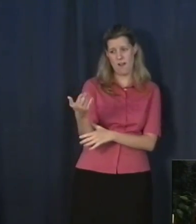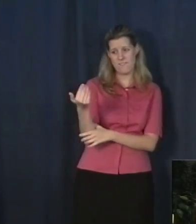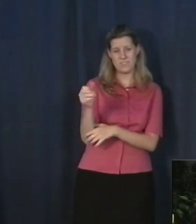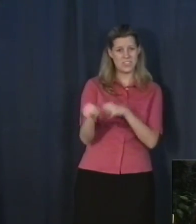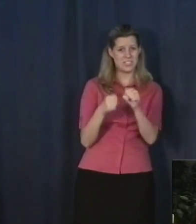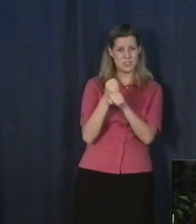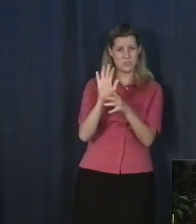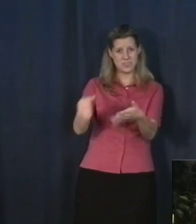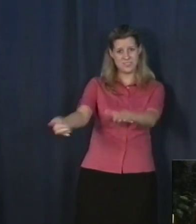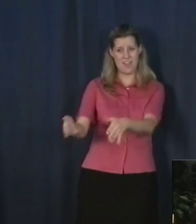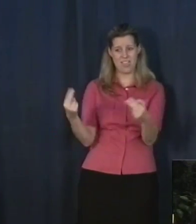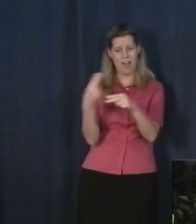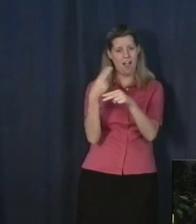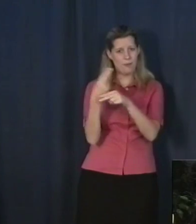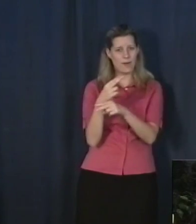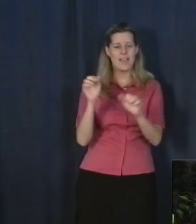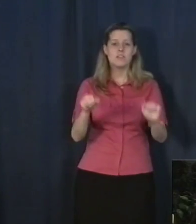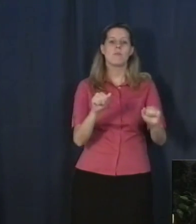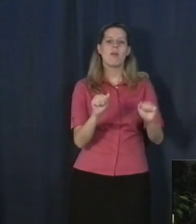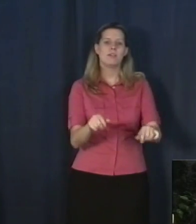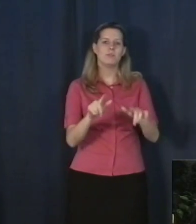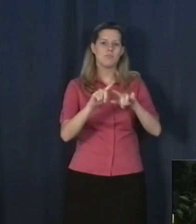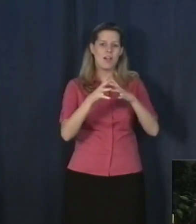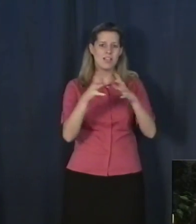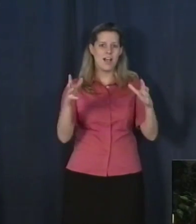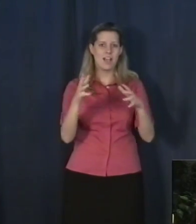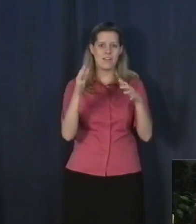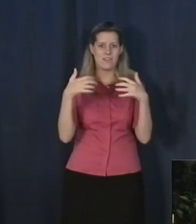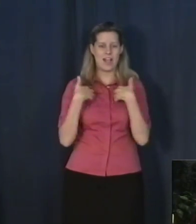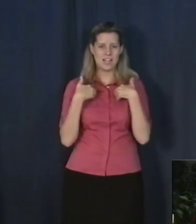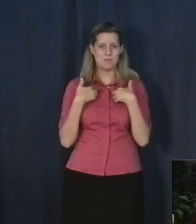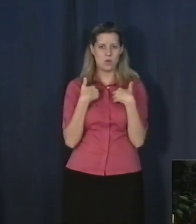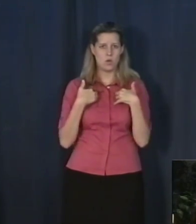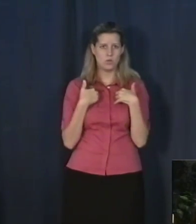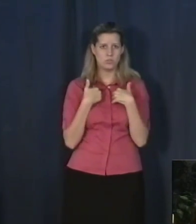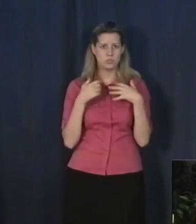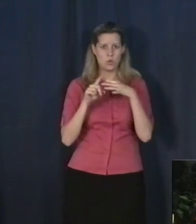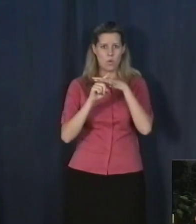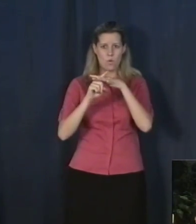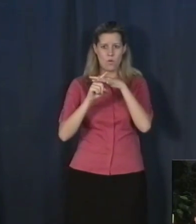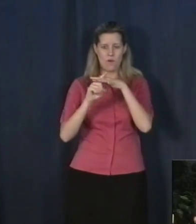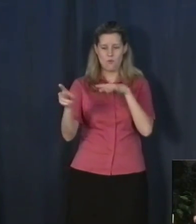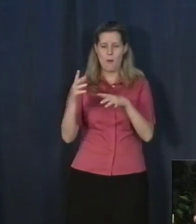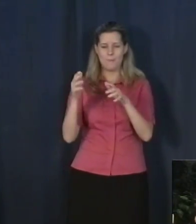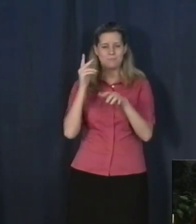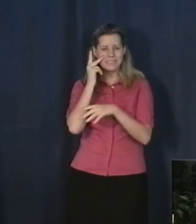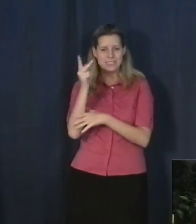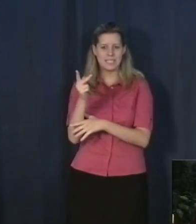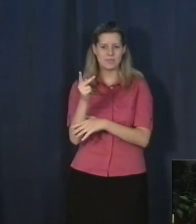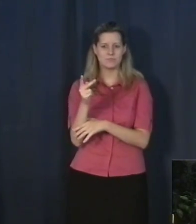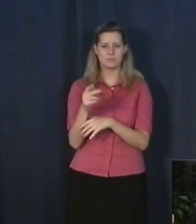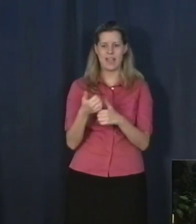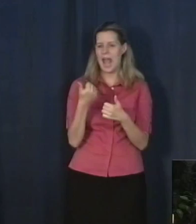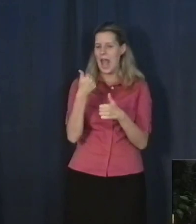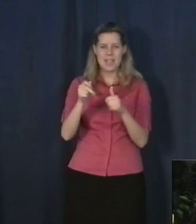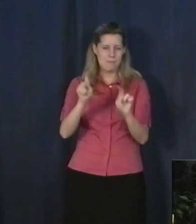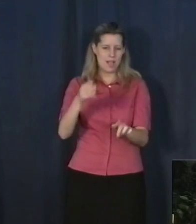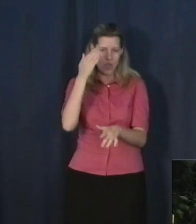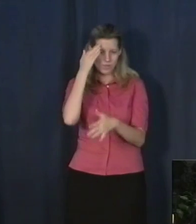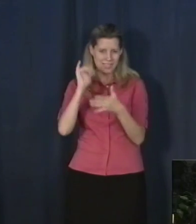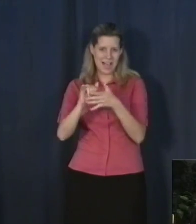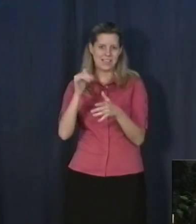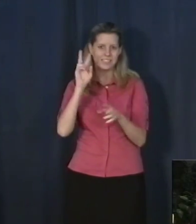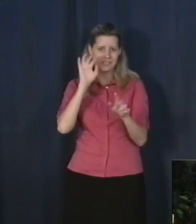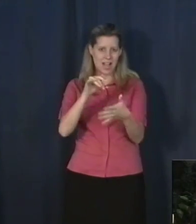highway. It's possible for a lot of animals to avoid detection. Anybody knows that studies animals at all. Well,